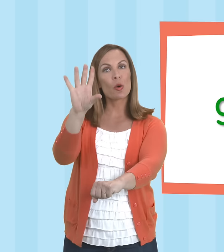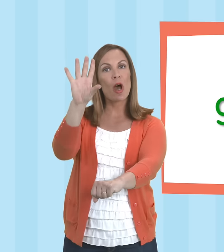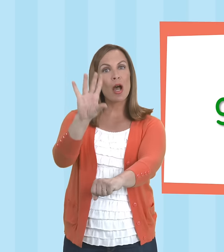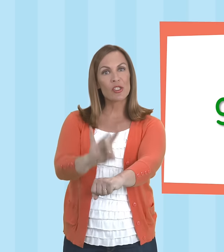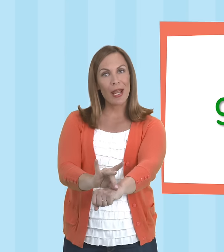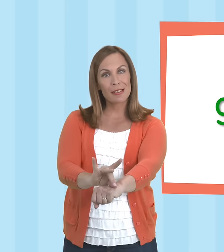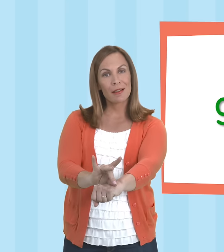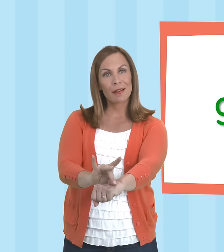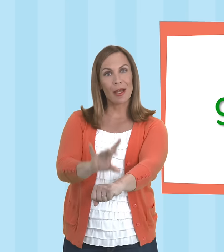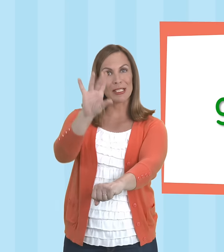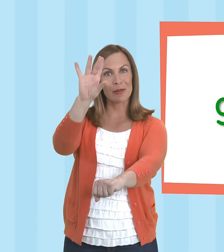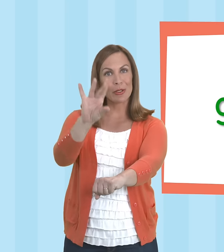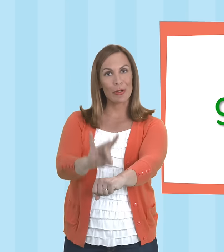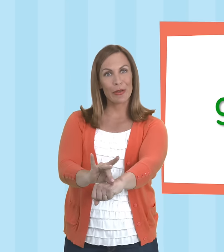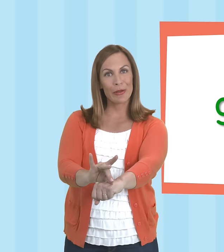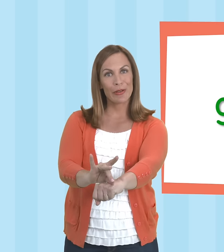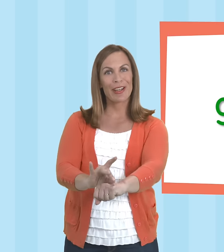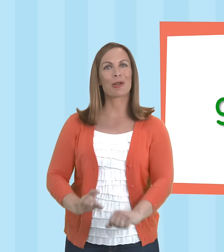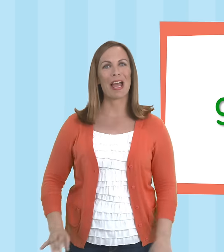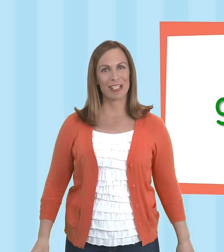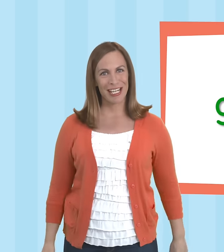an object coming down to Earth. Gravity.